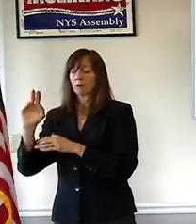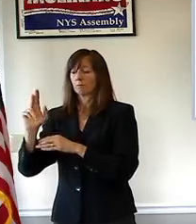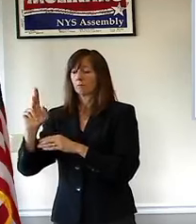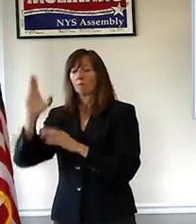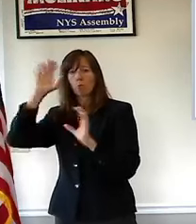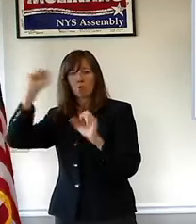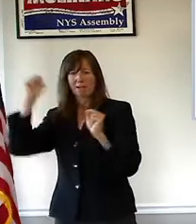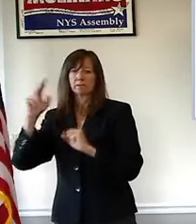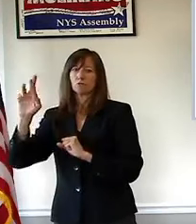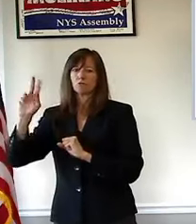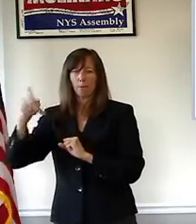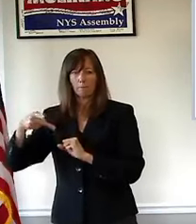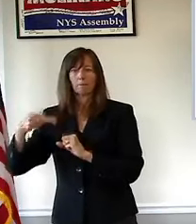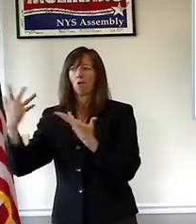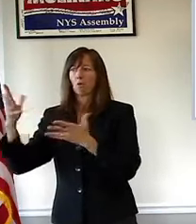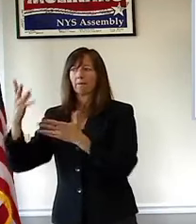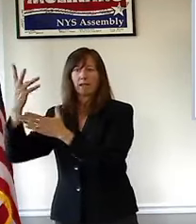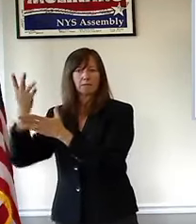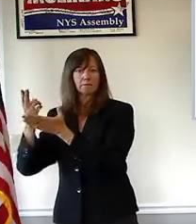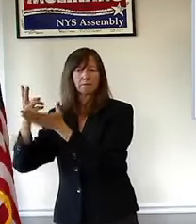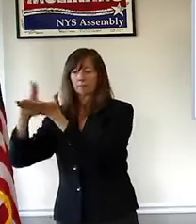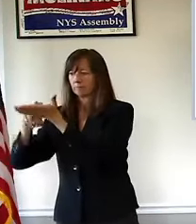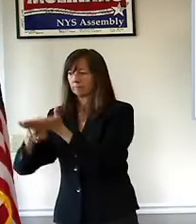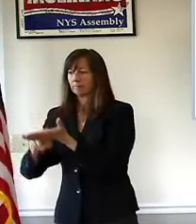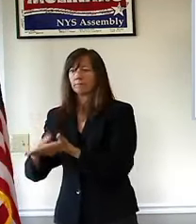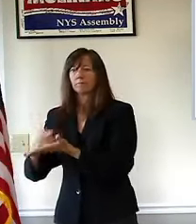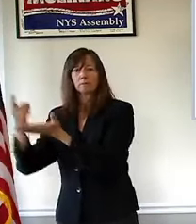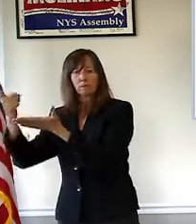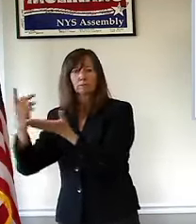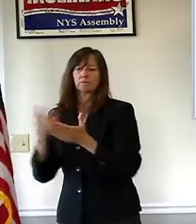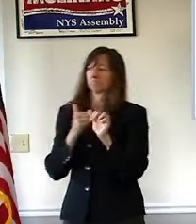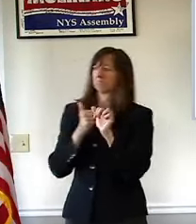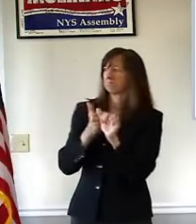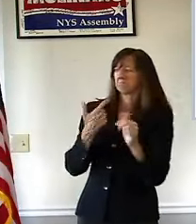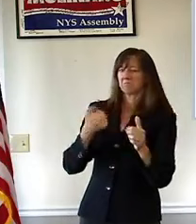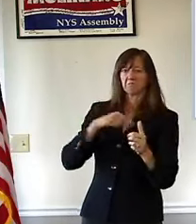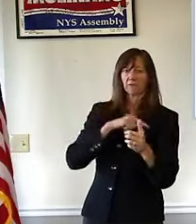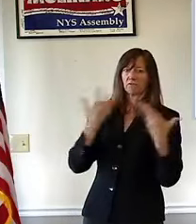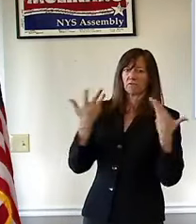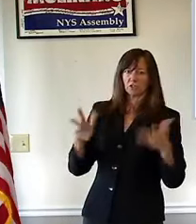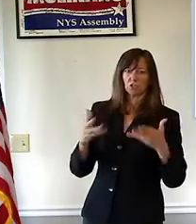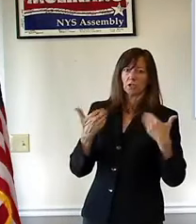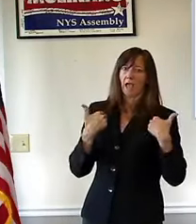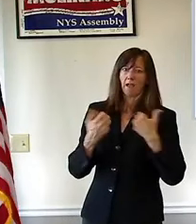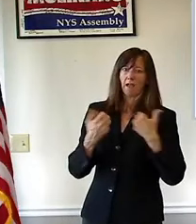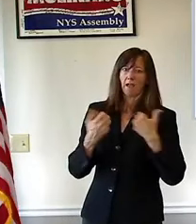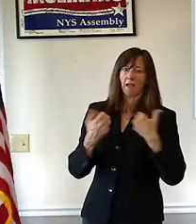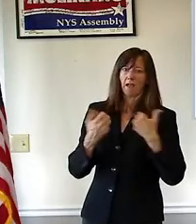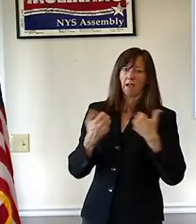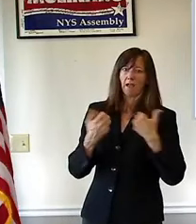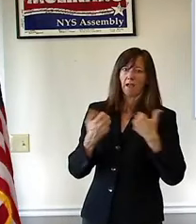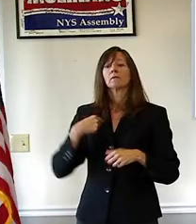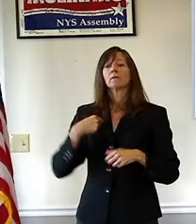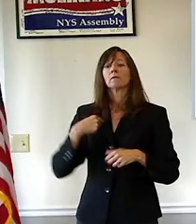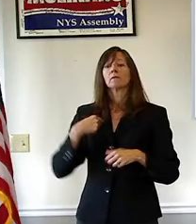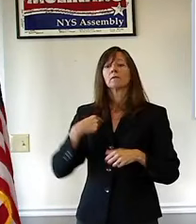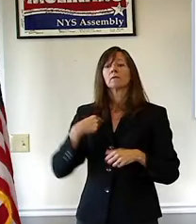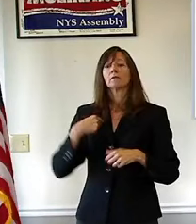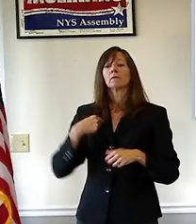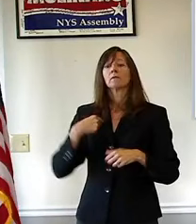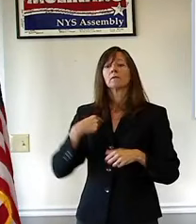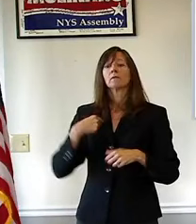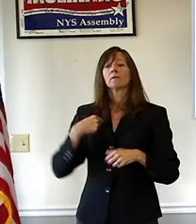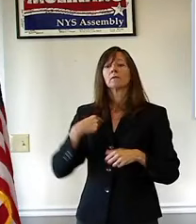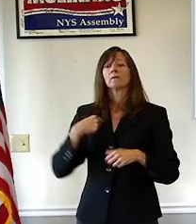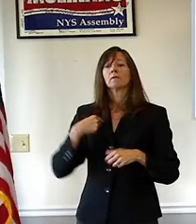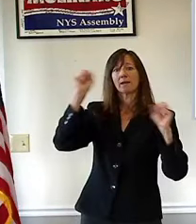week, Sheriff Anderson, the president of the Supervisors and Mayors Association, and I issued a memo